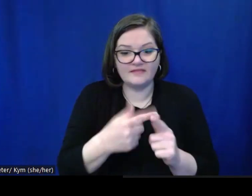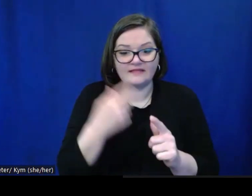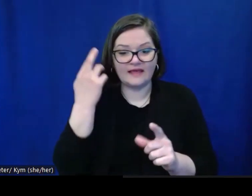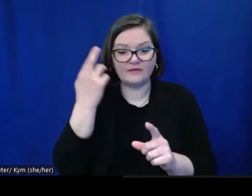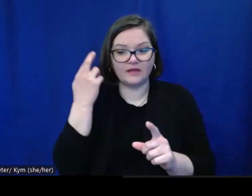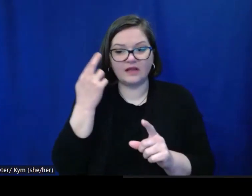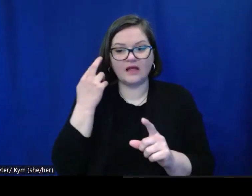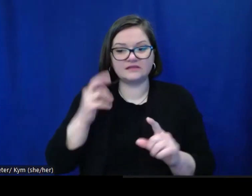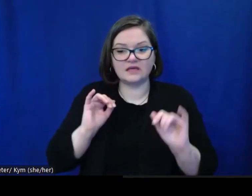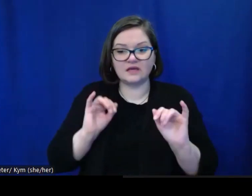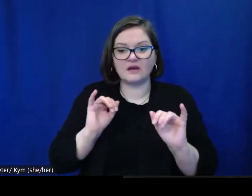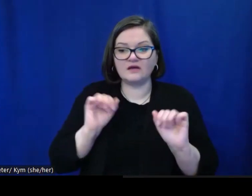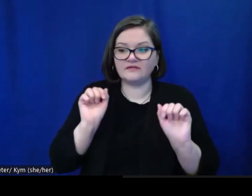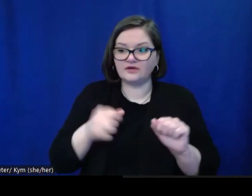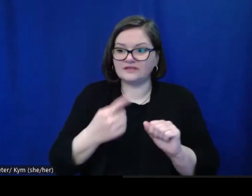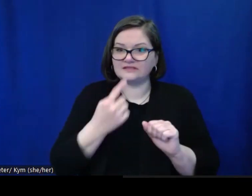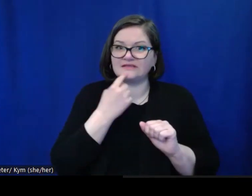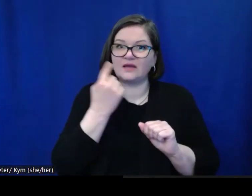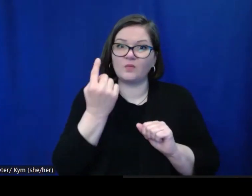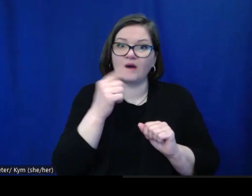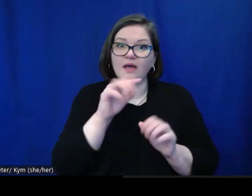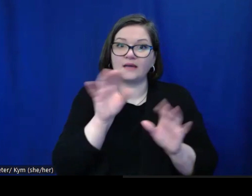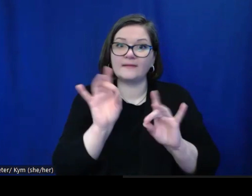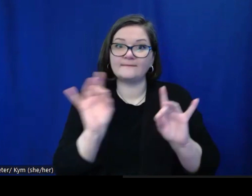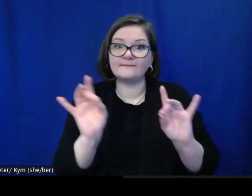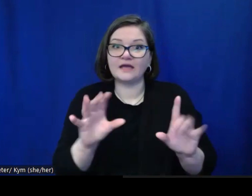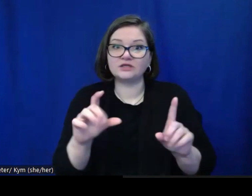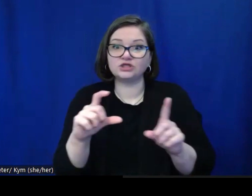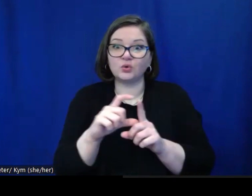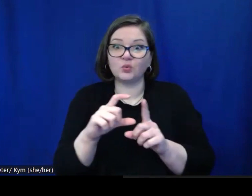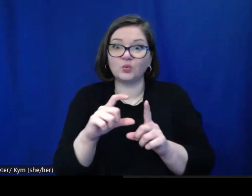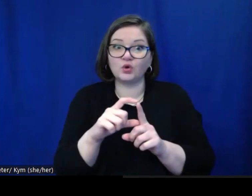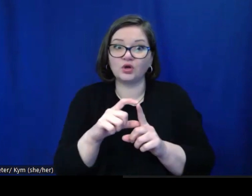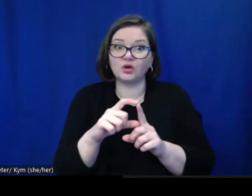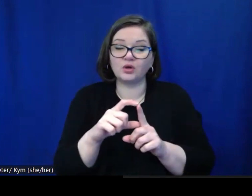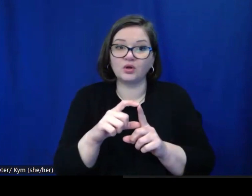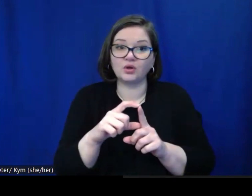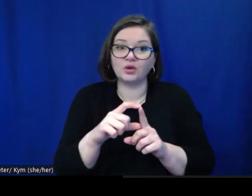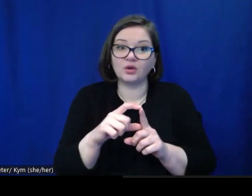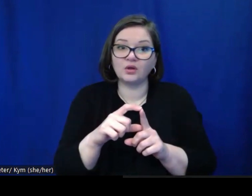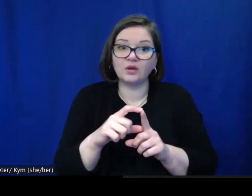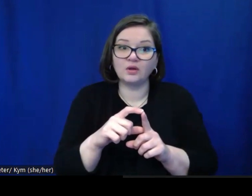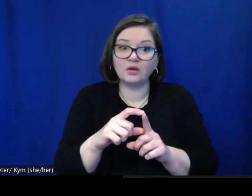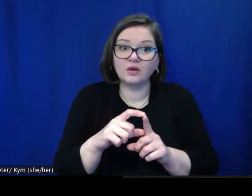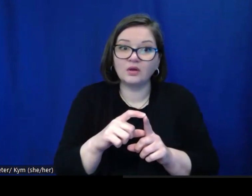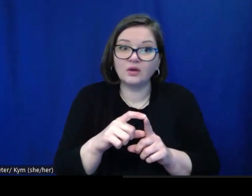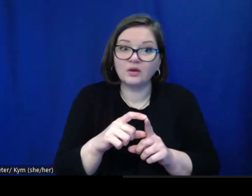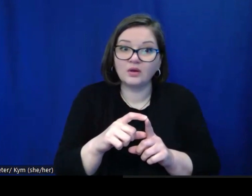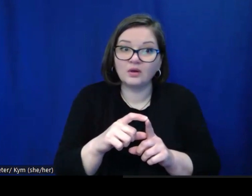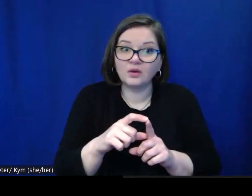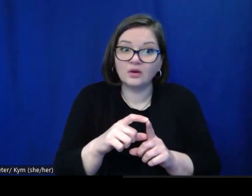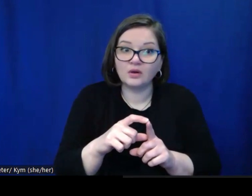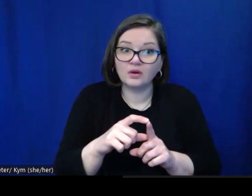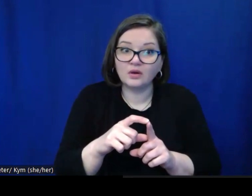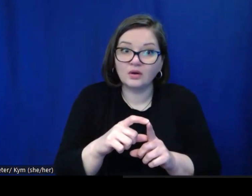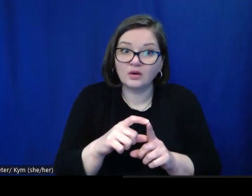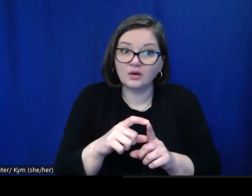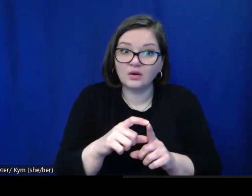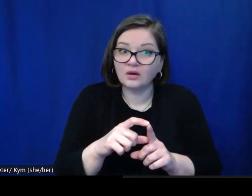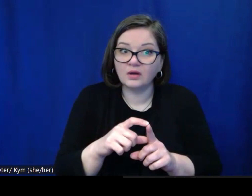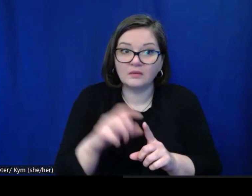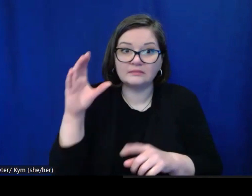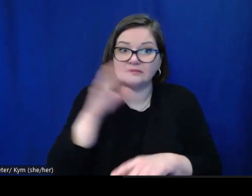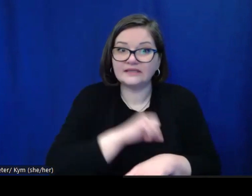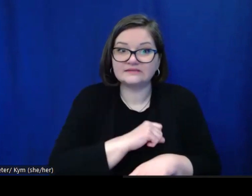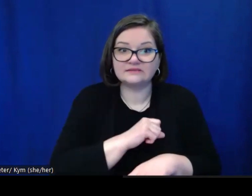they could say a magic word. And so their magic word is, we're gonna call the popo. And so every time they would